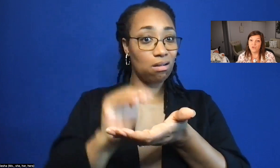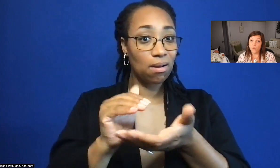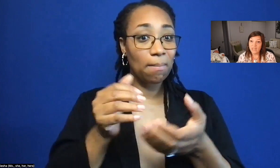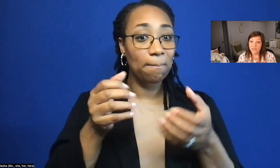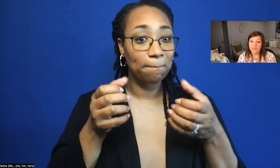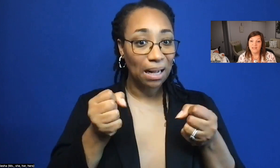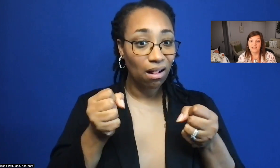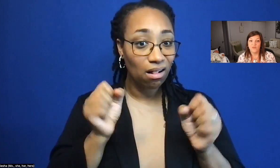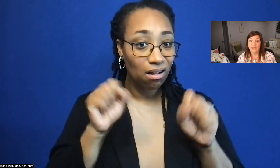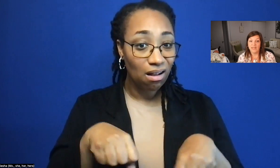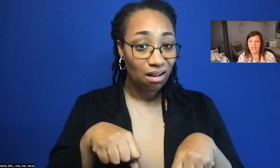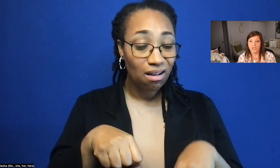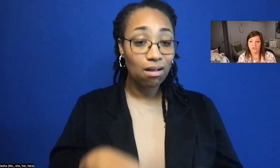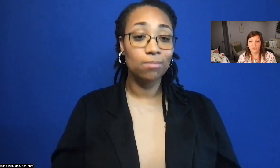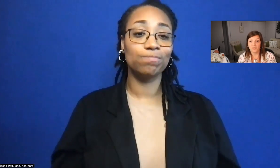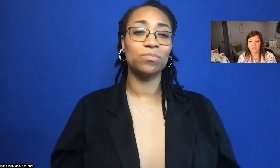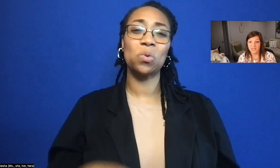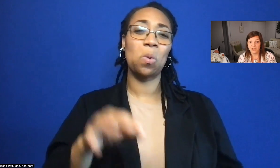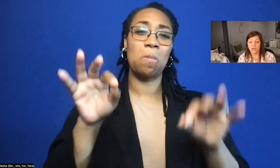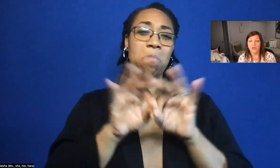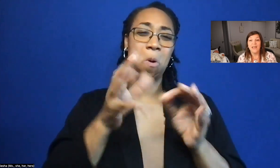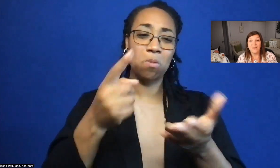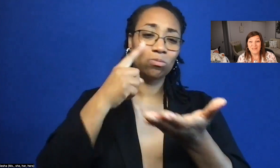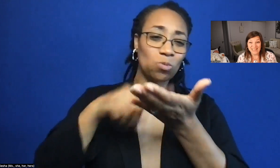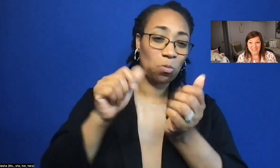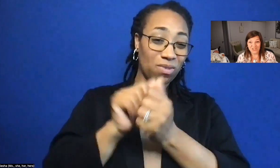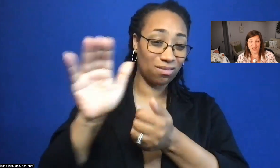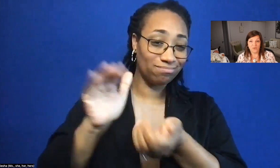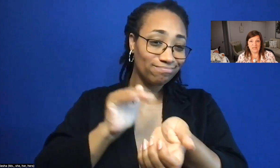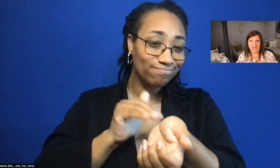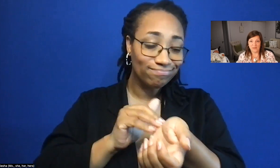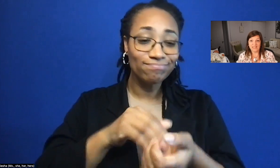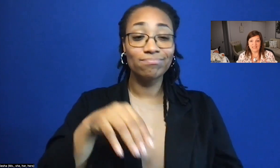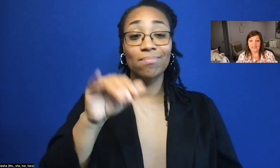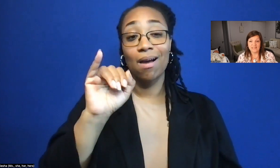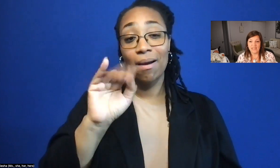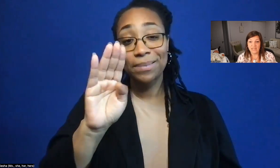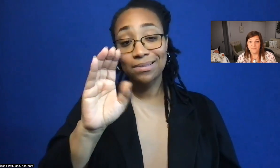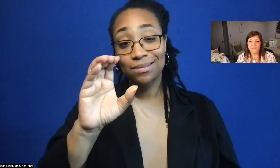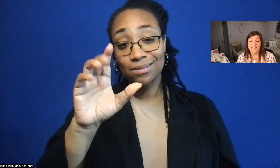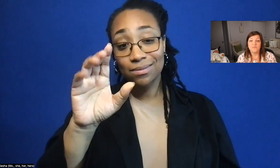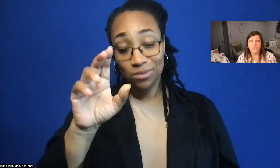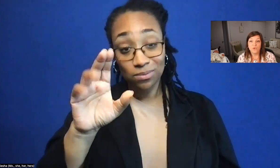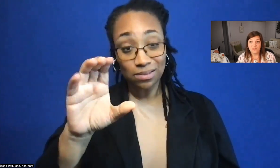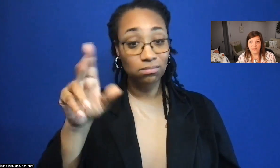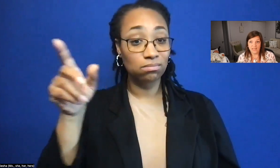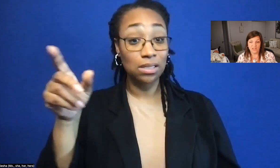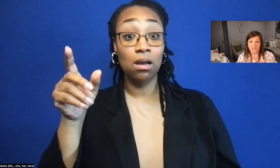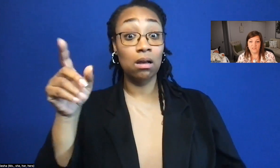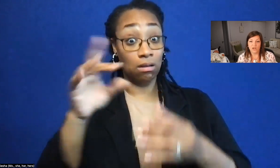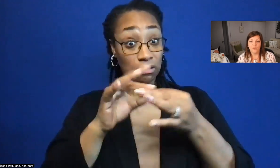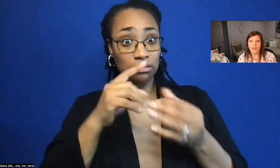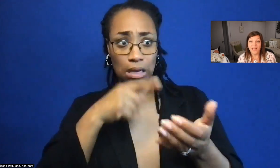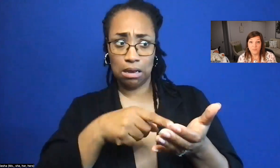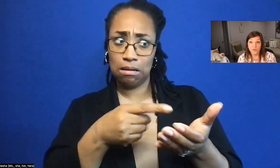you to wean because of a medication or procedure, please check with an IBCLC, as most medications